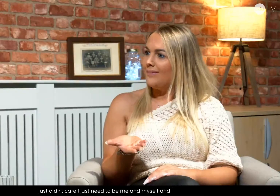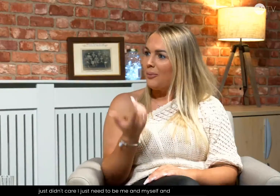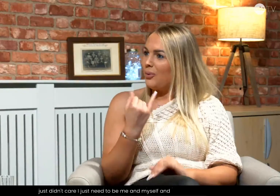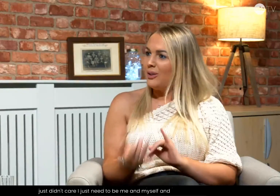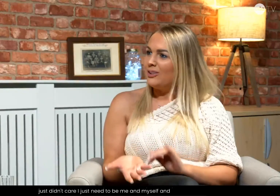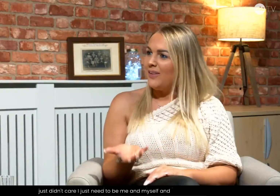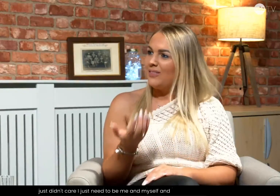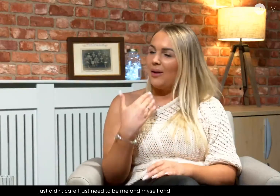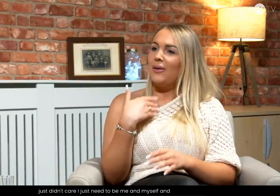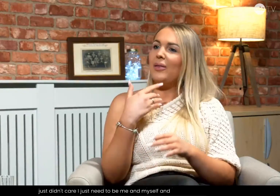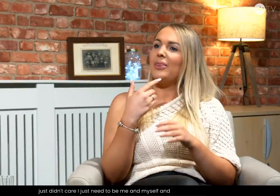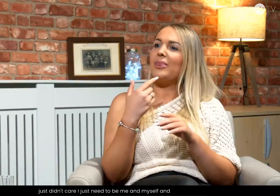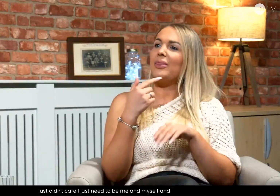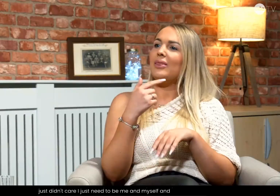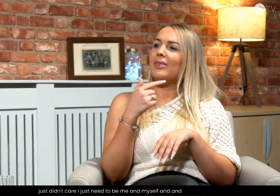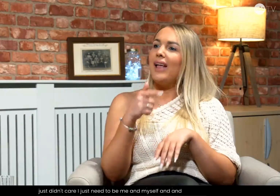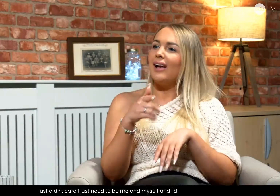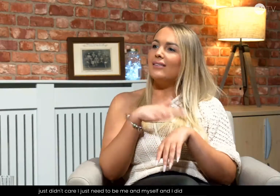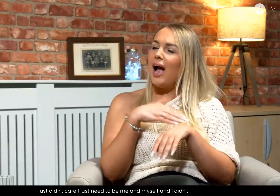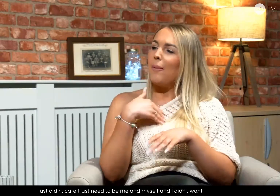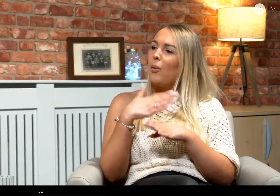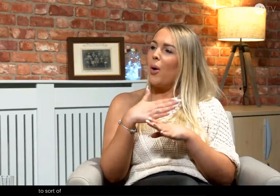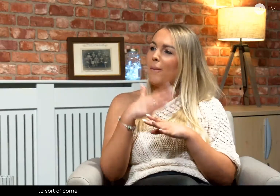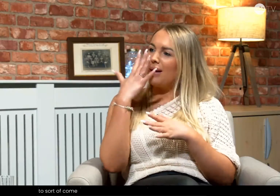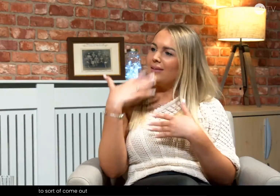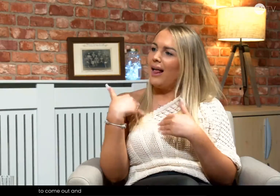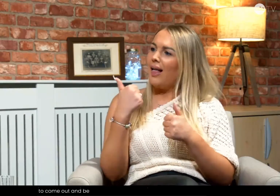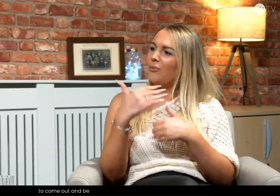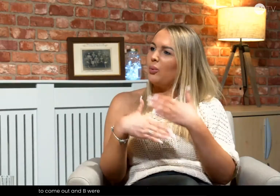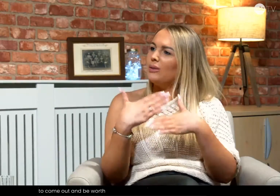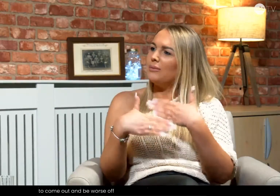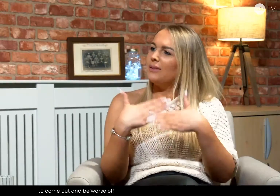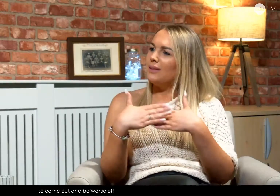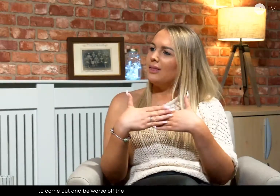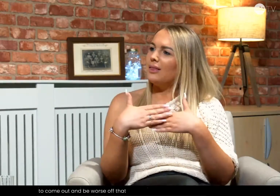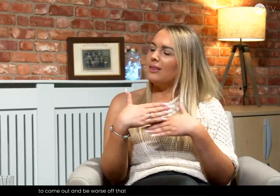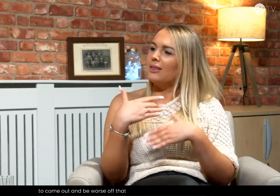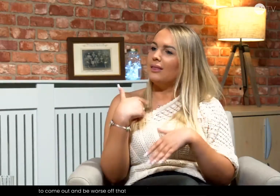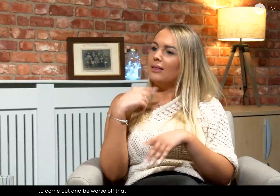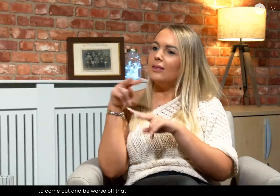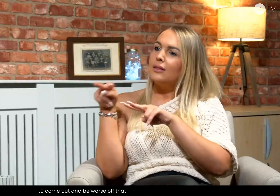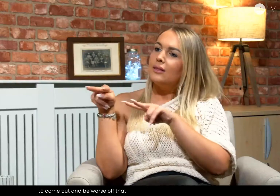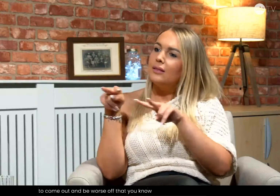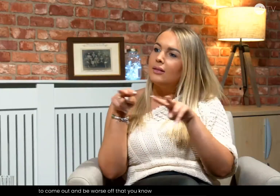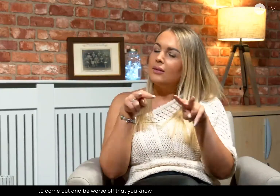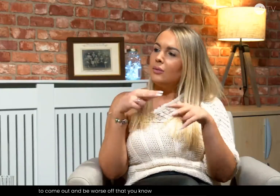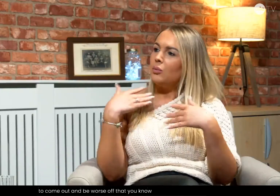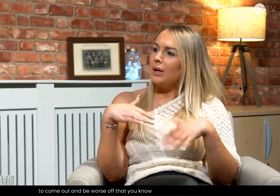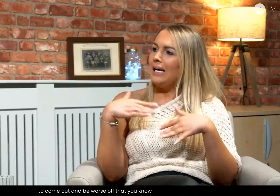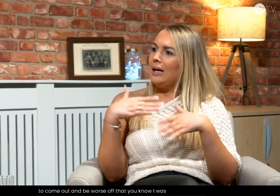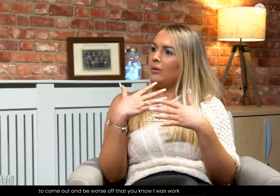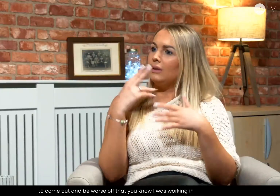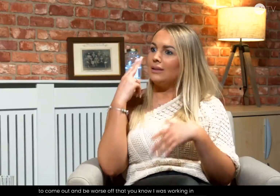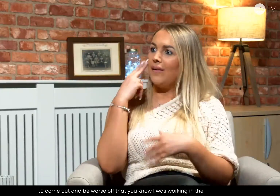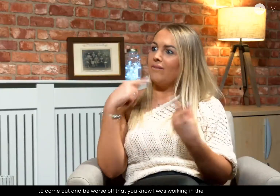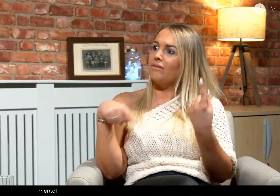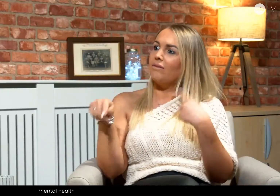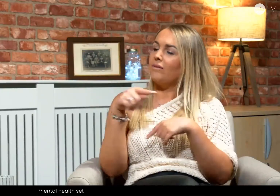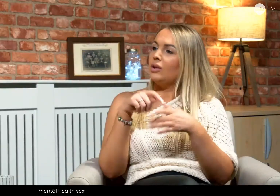I didn't want to sort of come out and be worse off that, you know, I was working in the mental health sector and I was seeing all these incredible